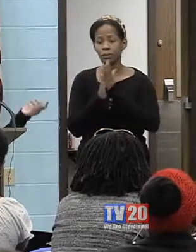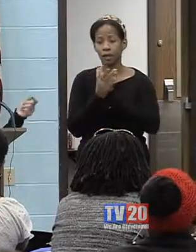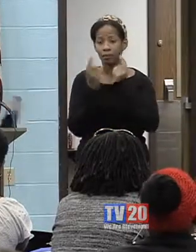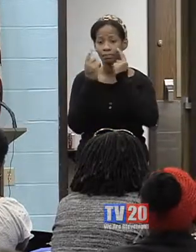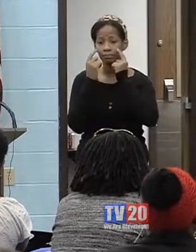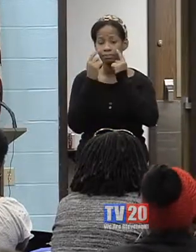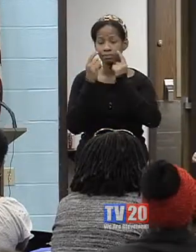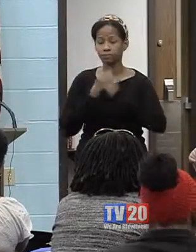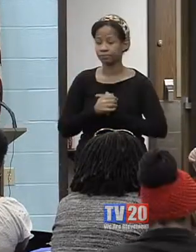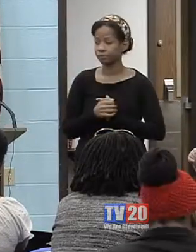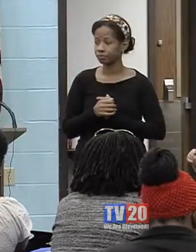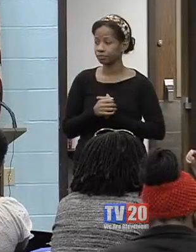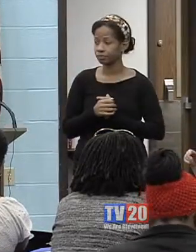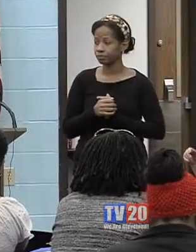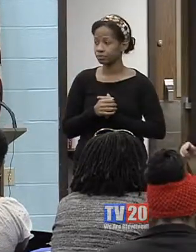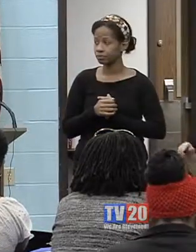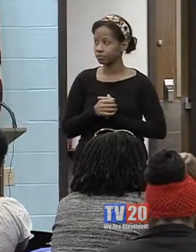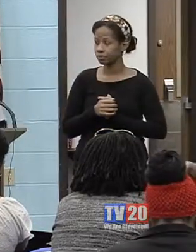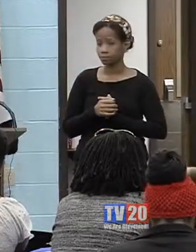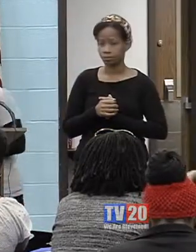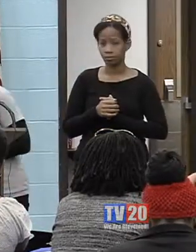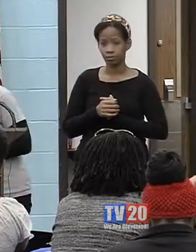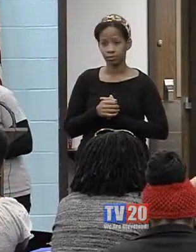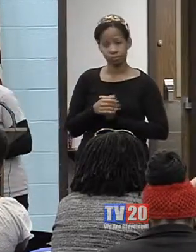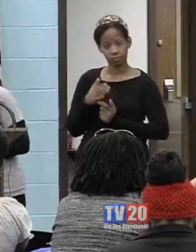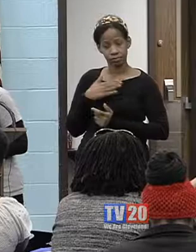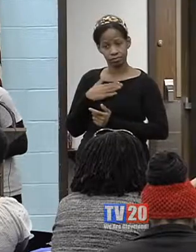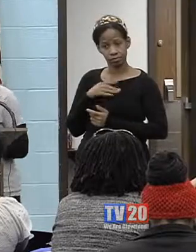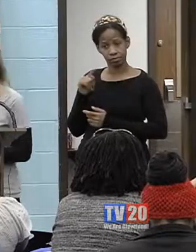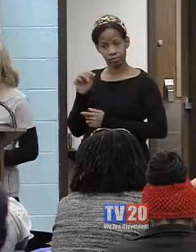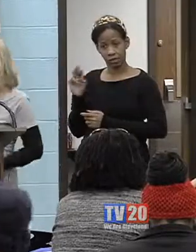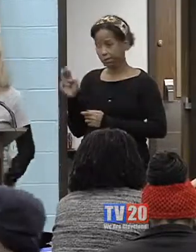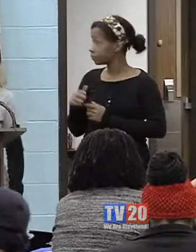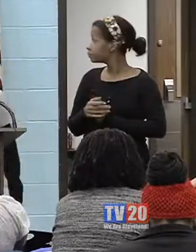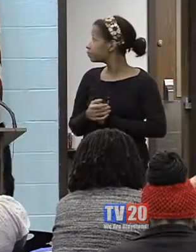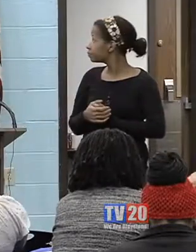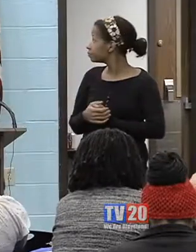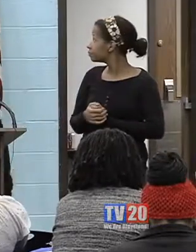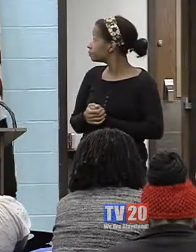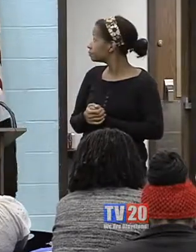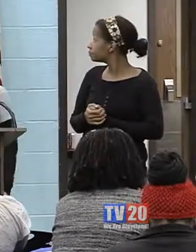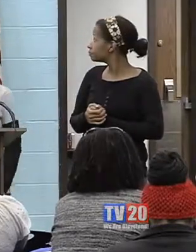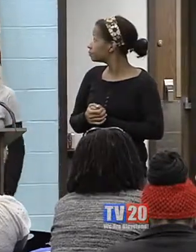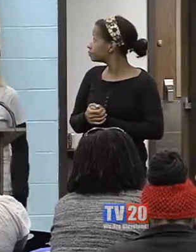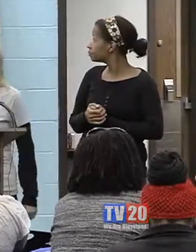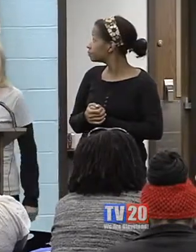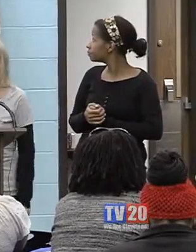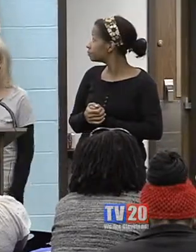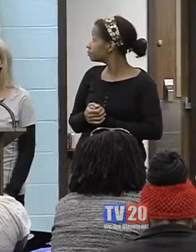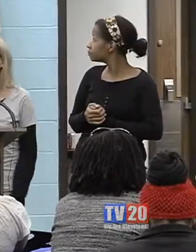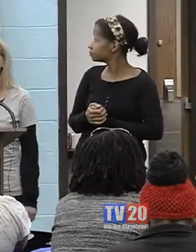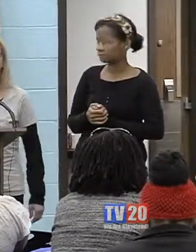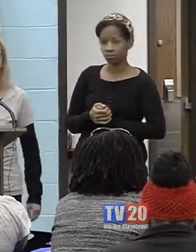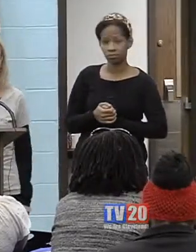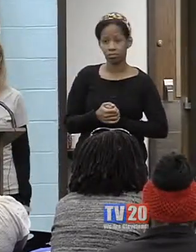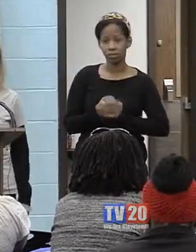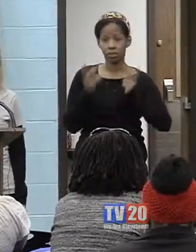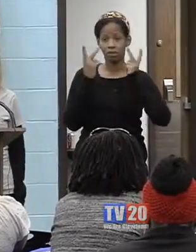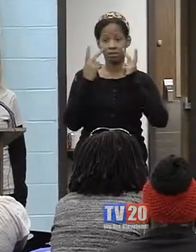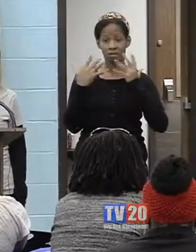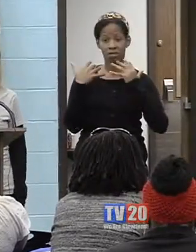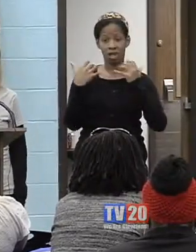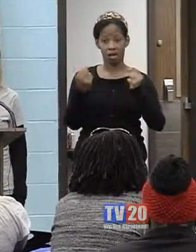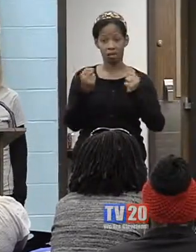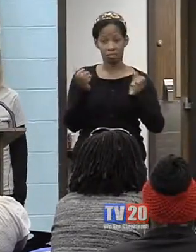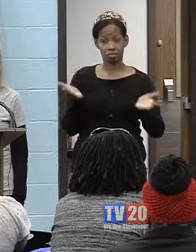So, I'm Alicia Howerton, and this is obviously Tom Sawyer. And we'd like to introduce Vision Health to you, first of